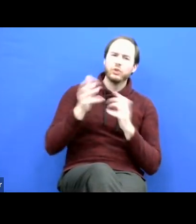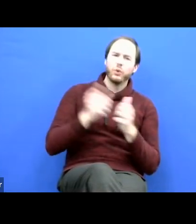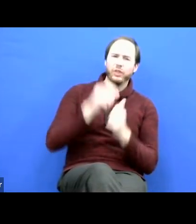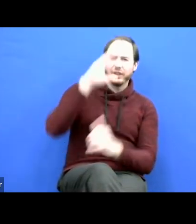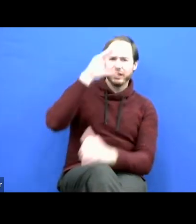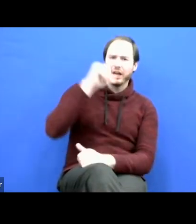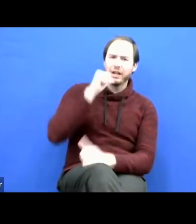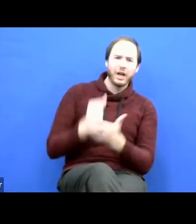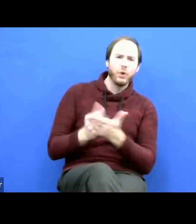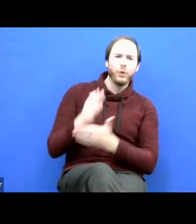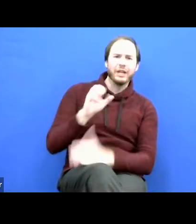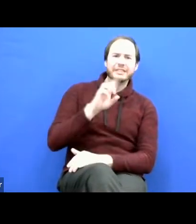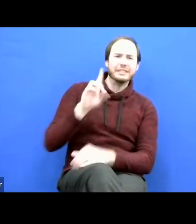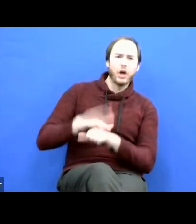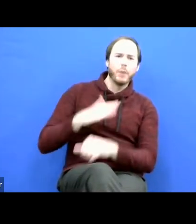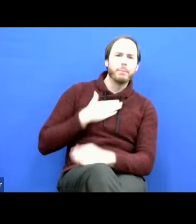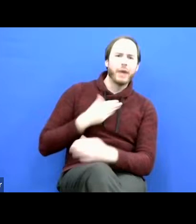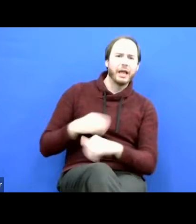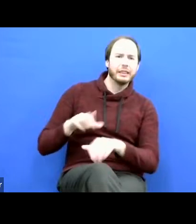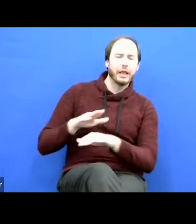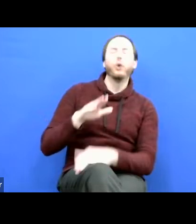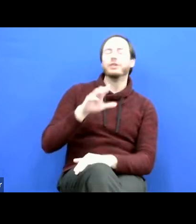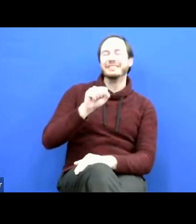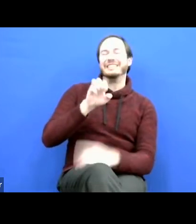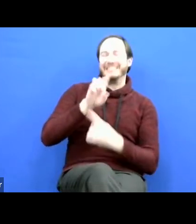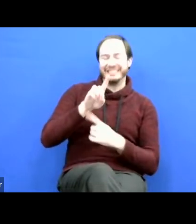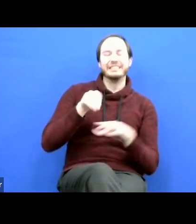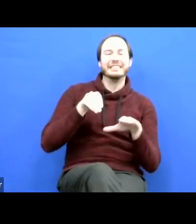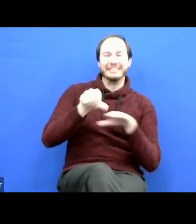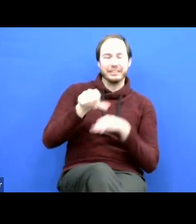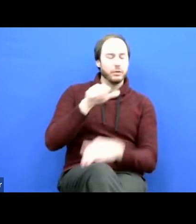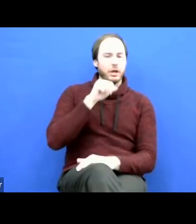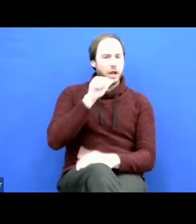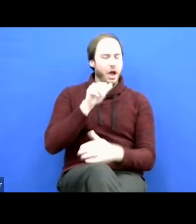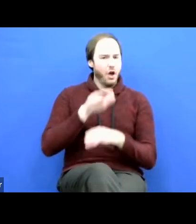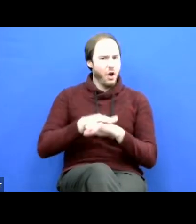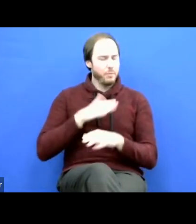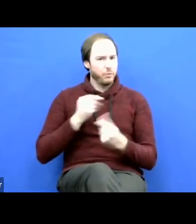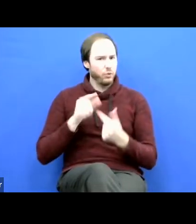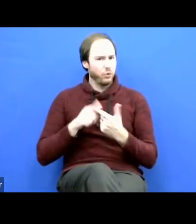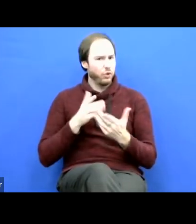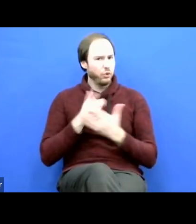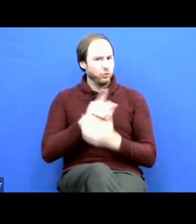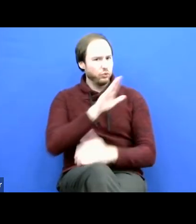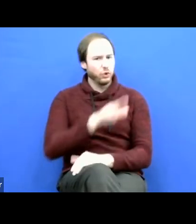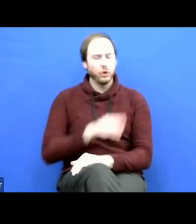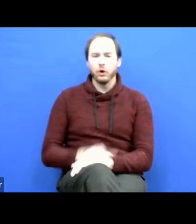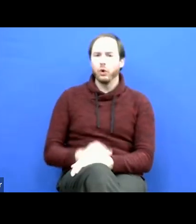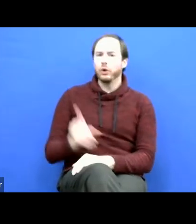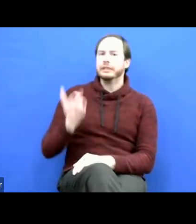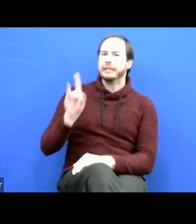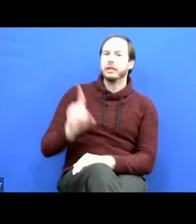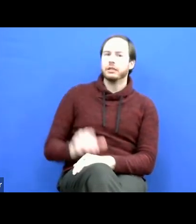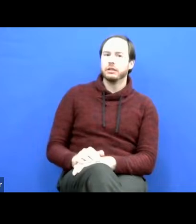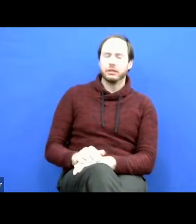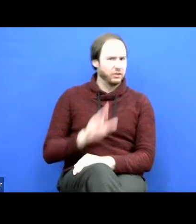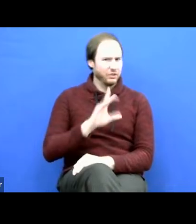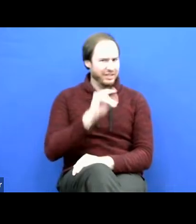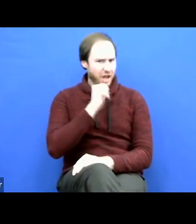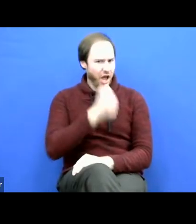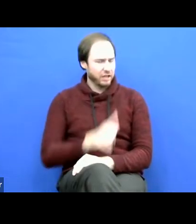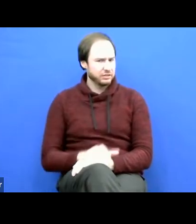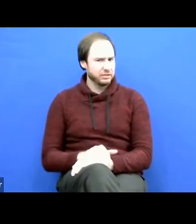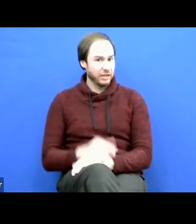they wouldn't waste the seed on my land? Because they didn't go through our property to get to your land. Oh, yeah, he absolutely did. No, he